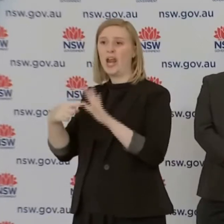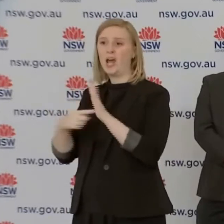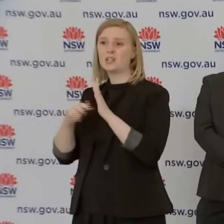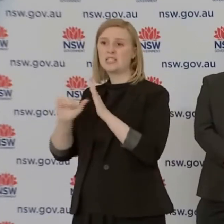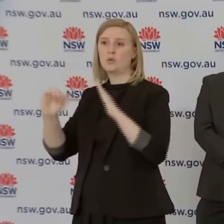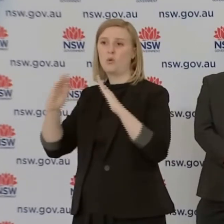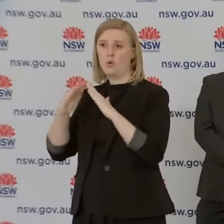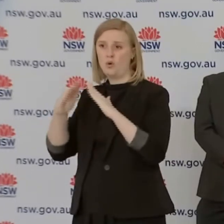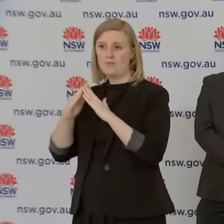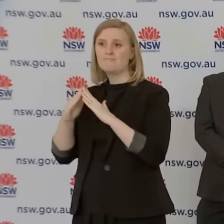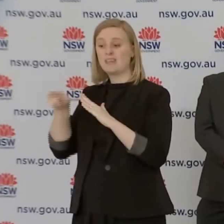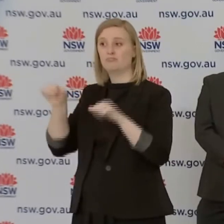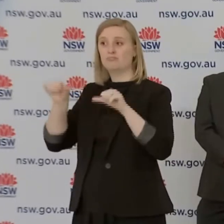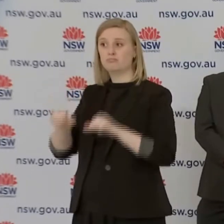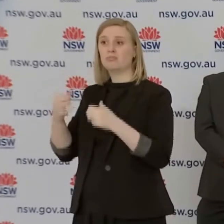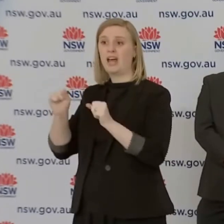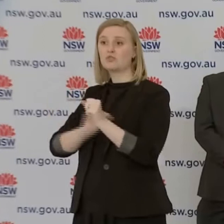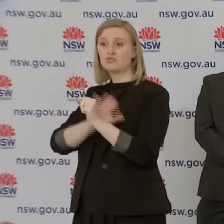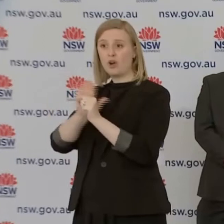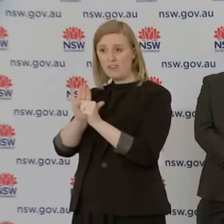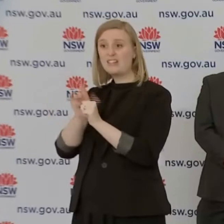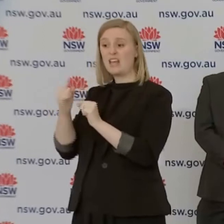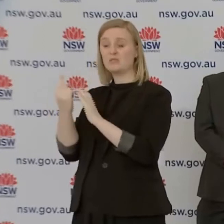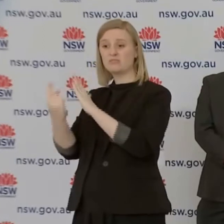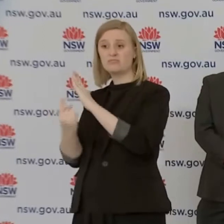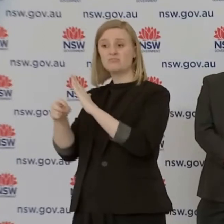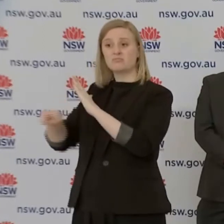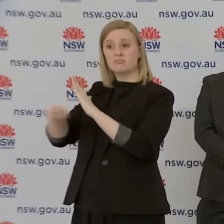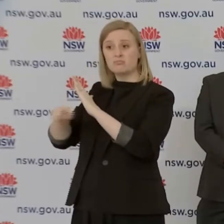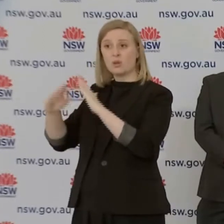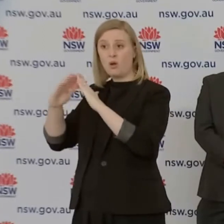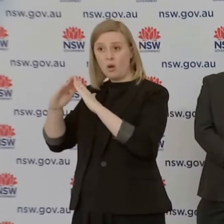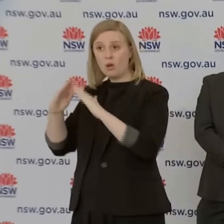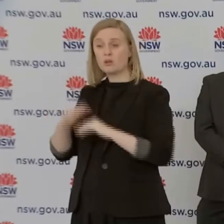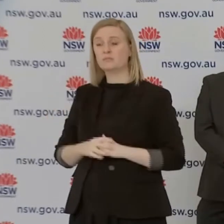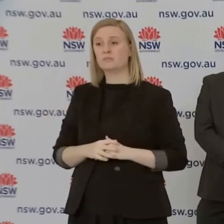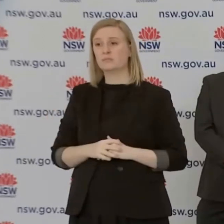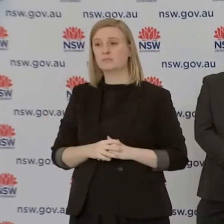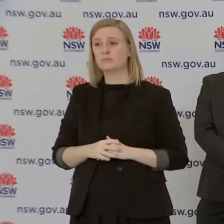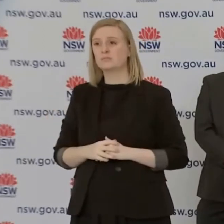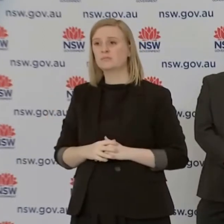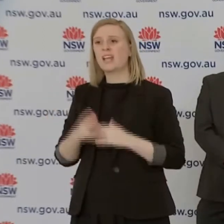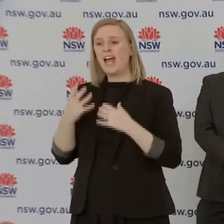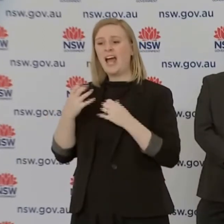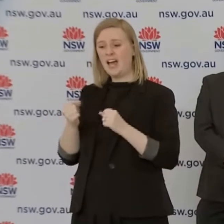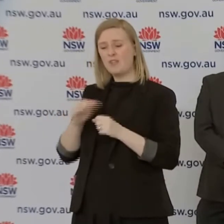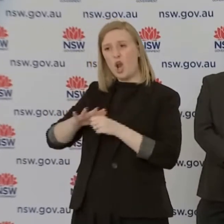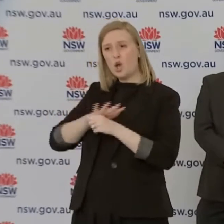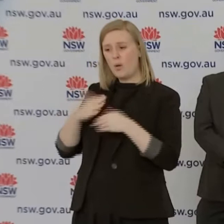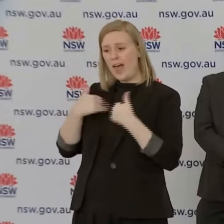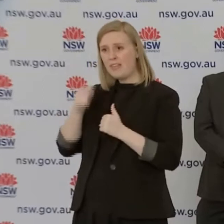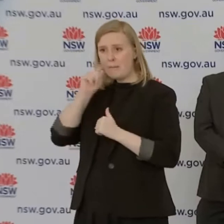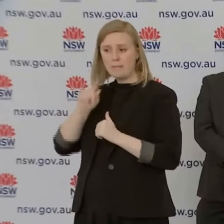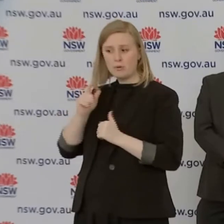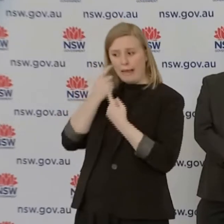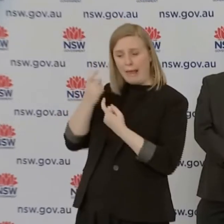he was confirmed case of COVID and was isolating at home. He was being cared for by Southwestern Sydney Local Health District during his